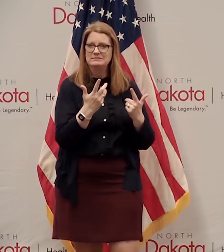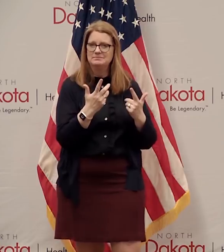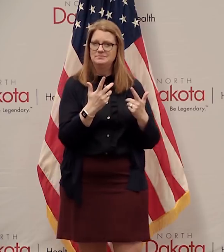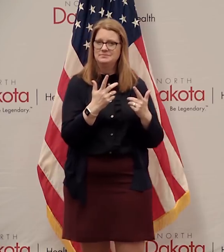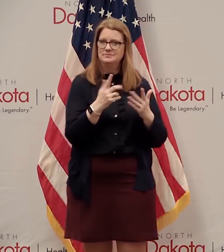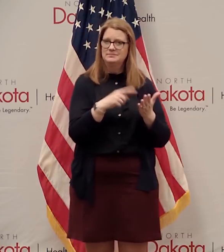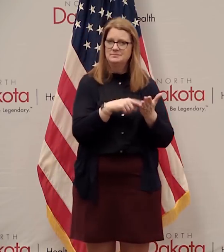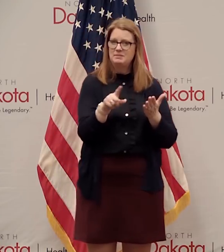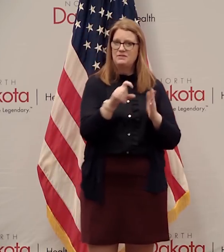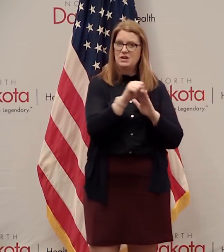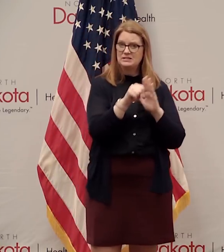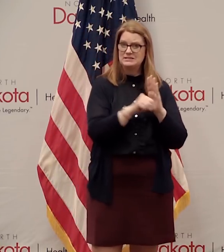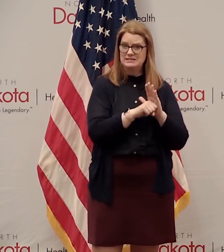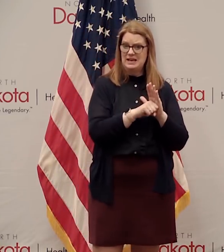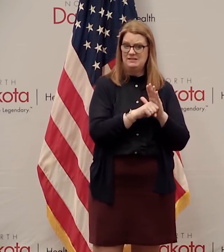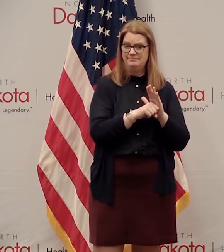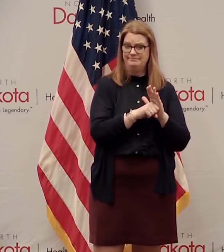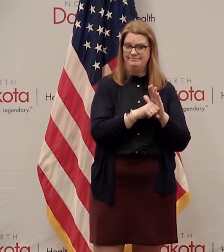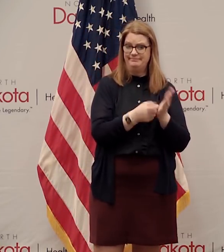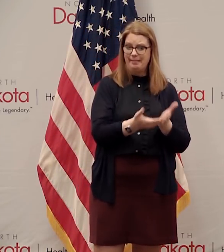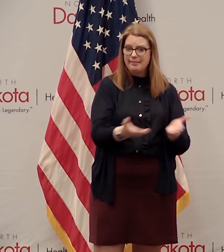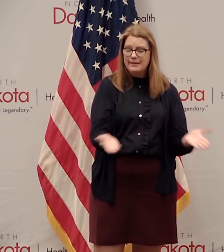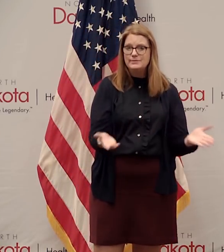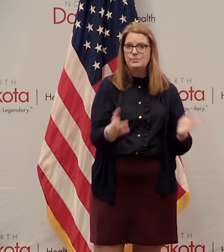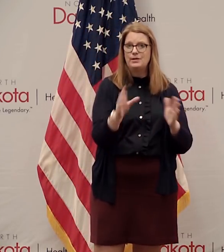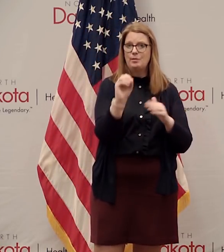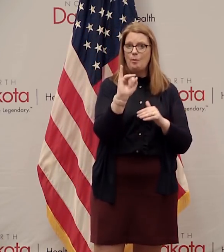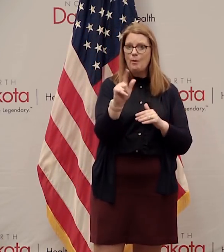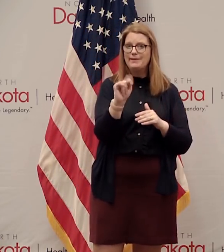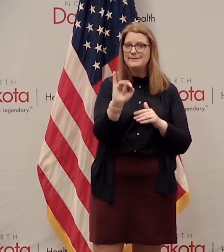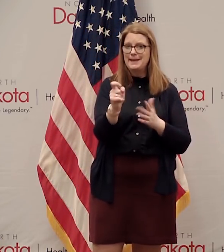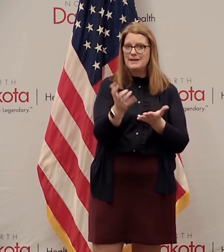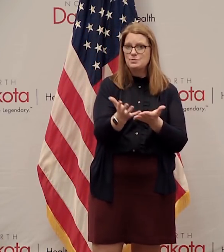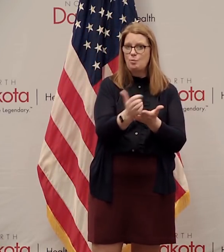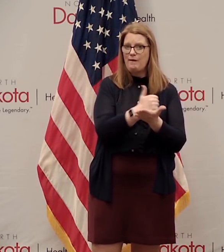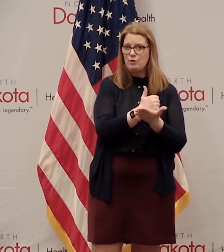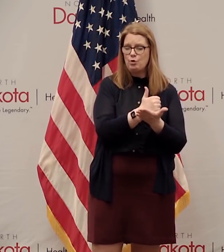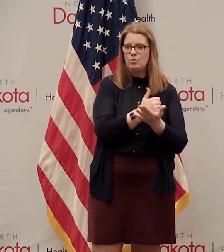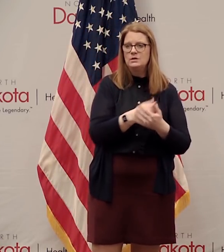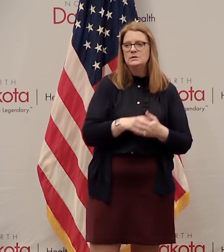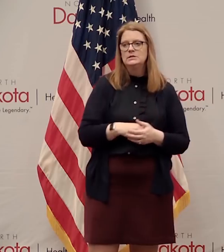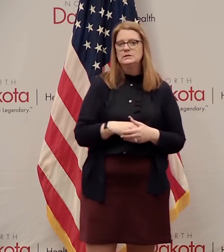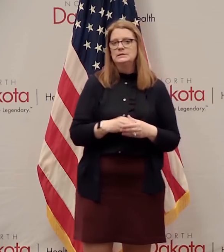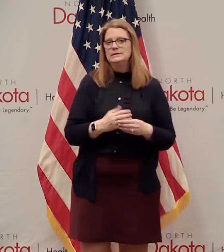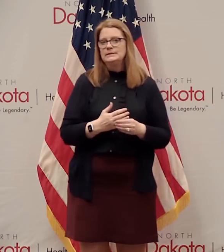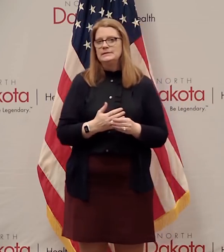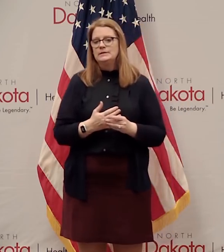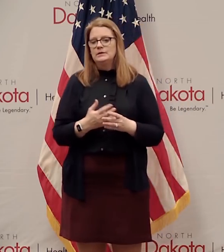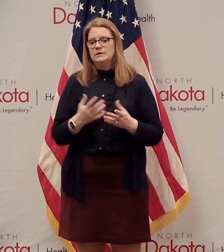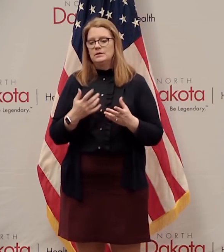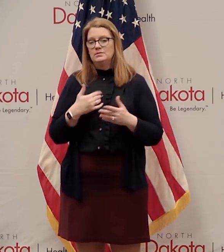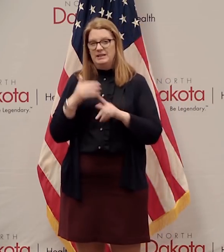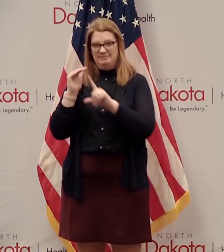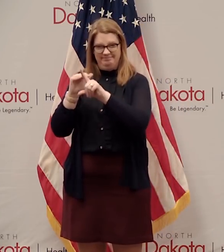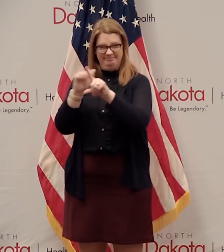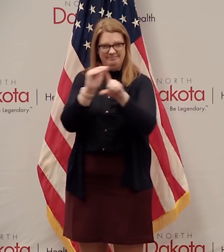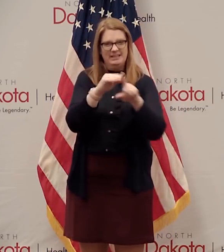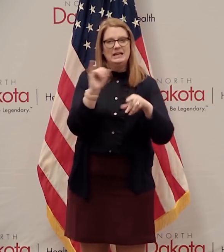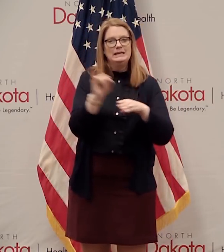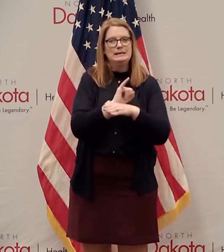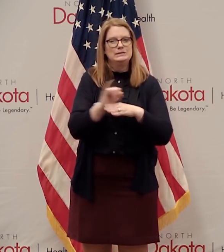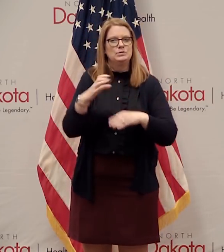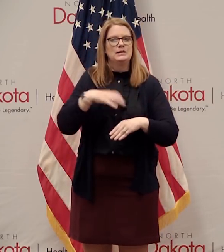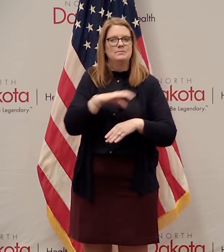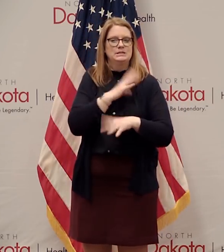state expenses with oil and gas tax revenue. To respond to this, we've called for an industrial commission meeting